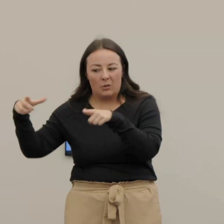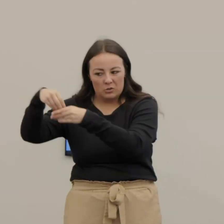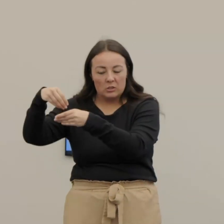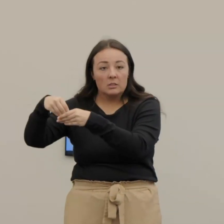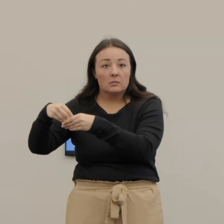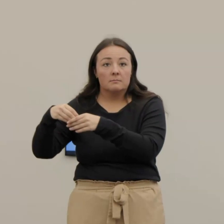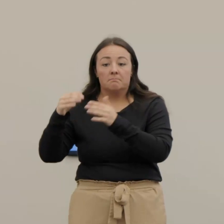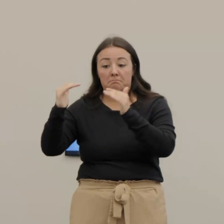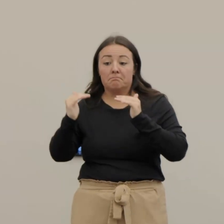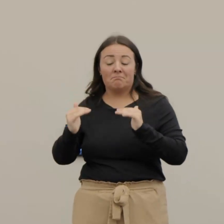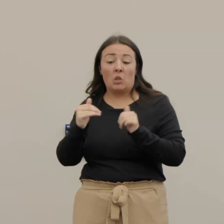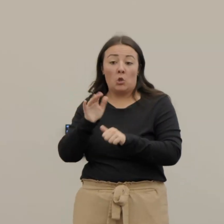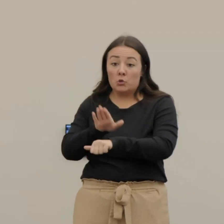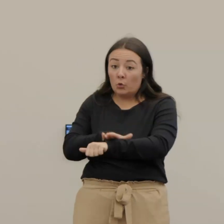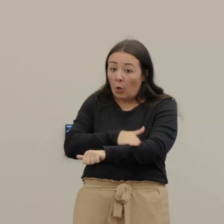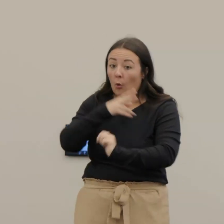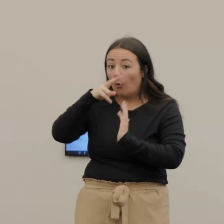Slow readers,